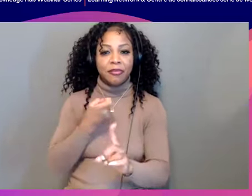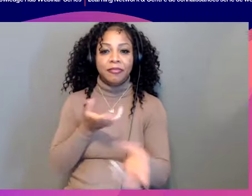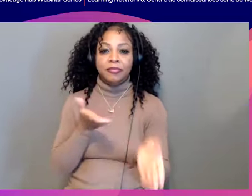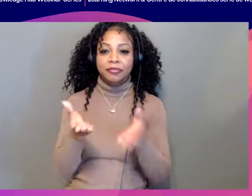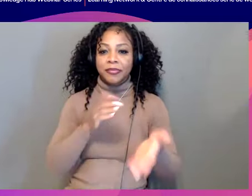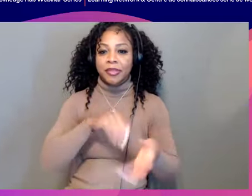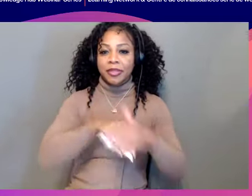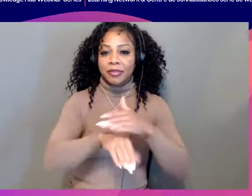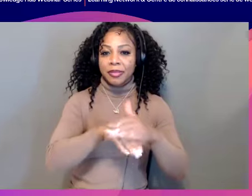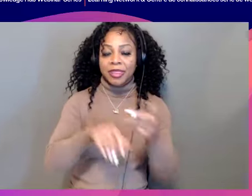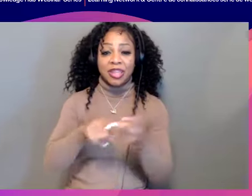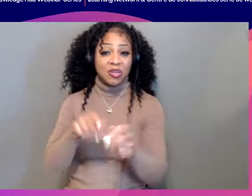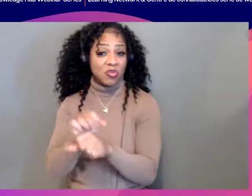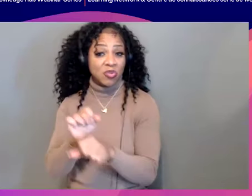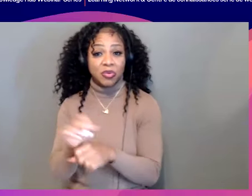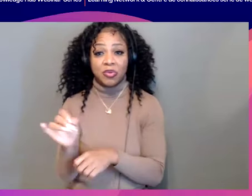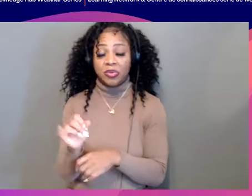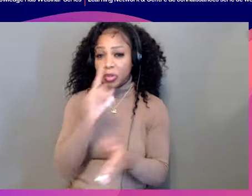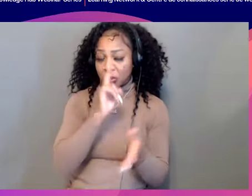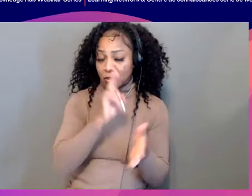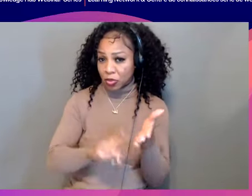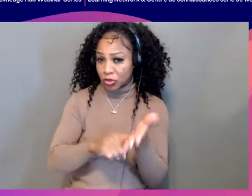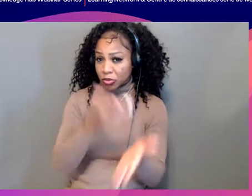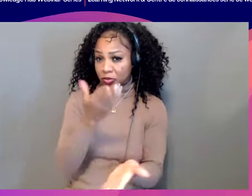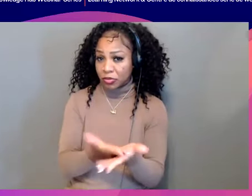itself. Research shows that when